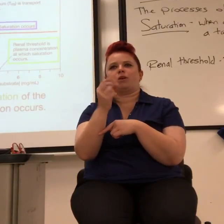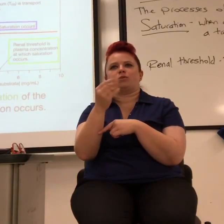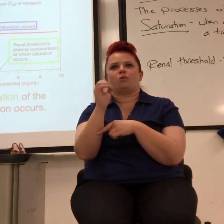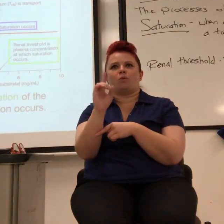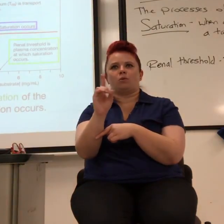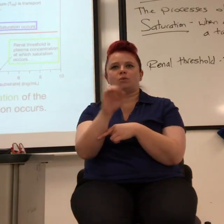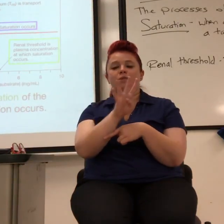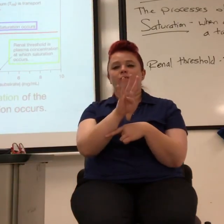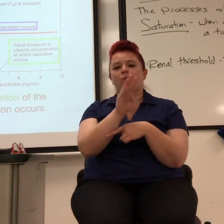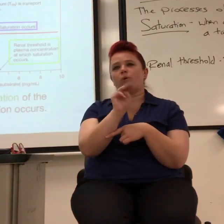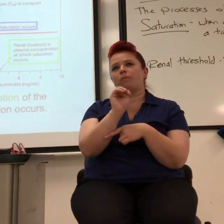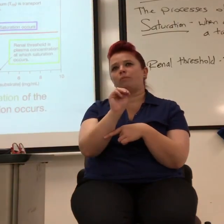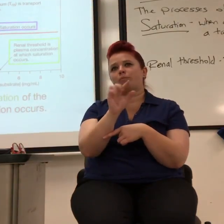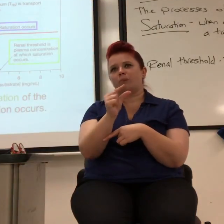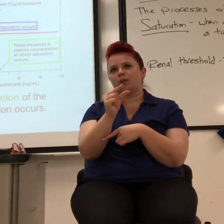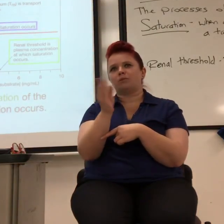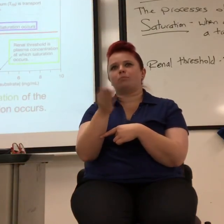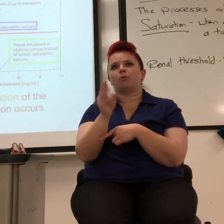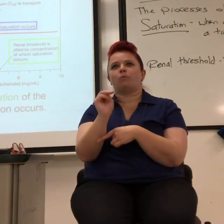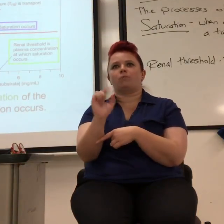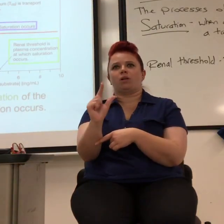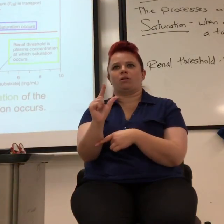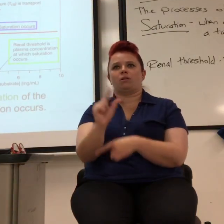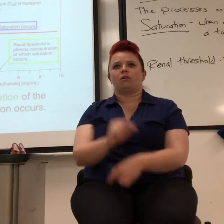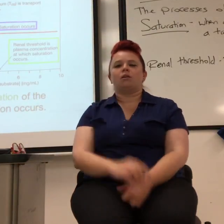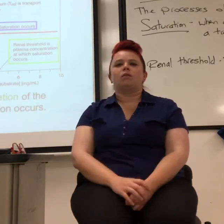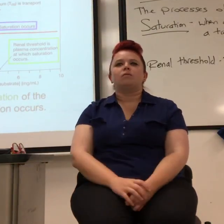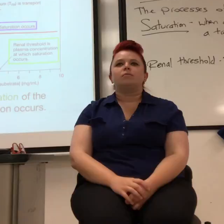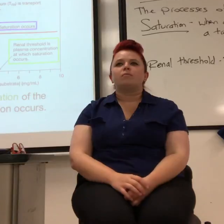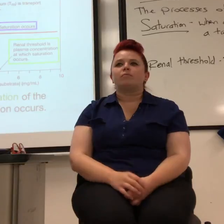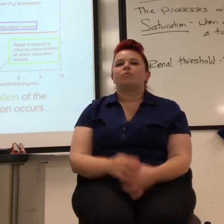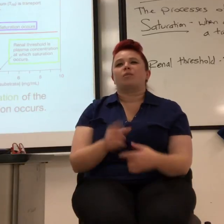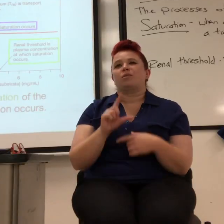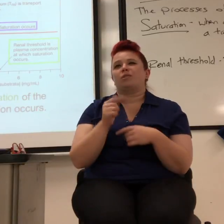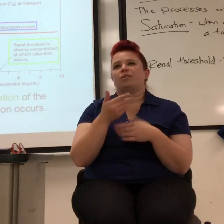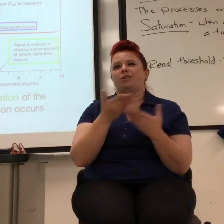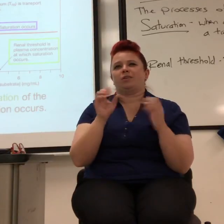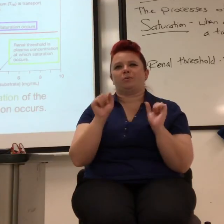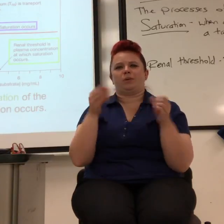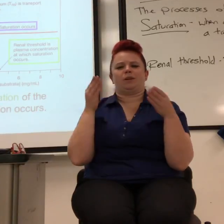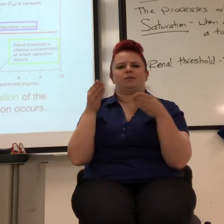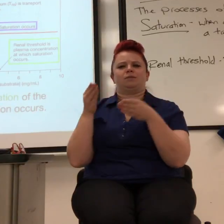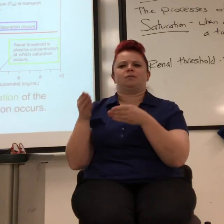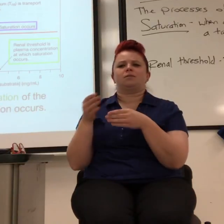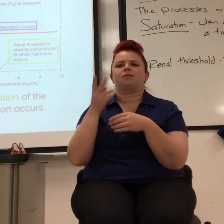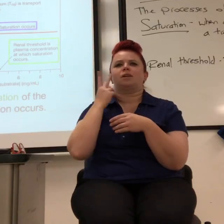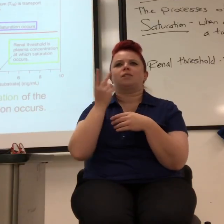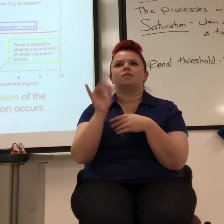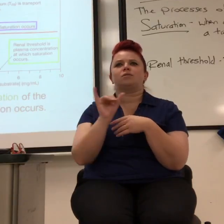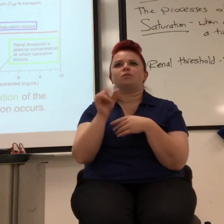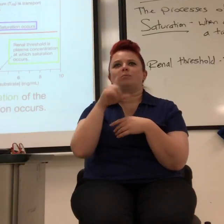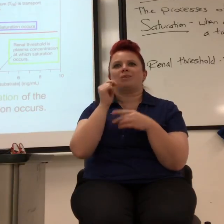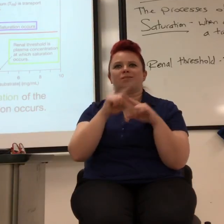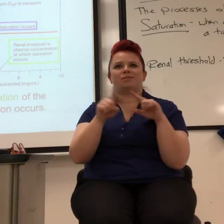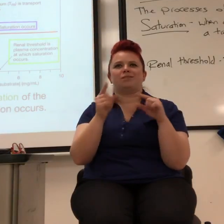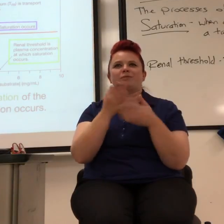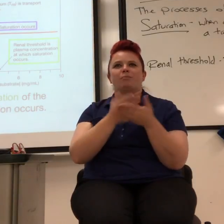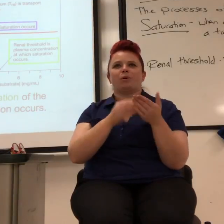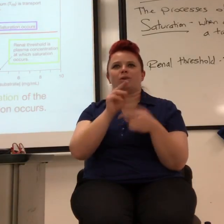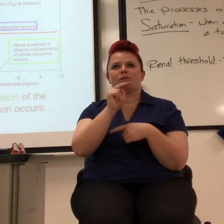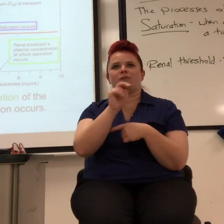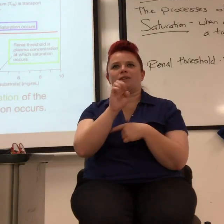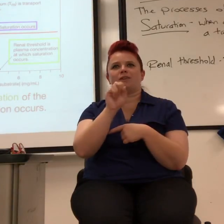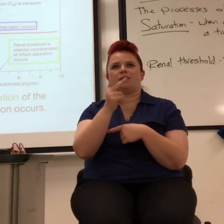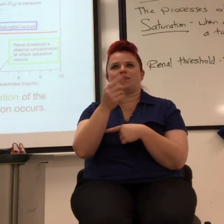mg per mil. Now there's other things we can look at because there are different parts of the nephron. This pretty